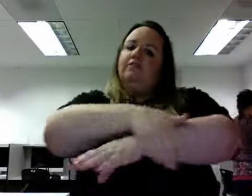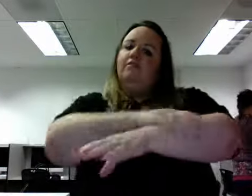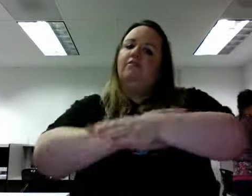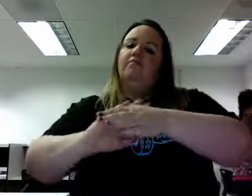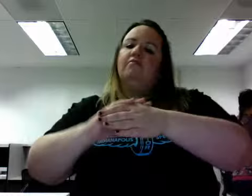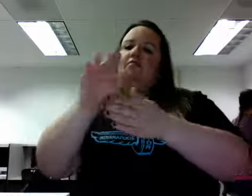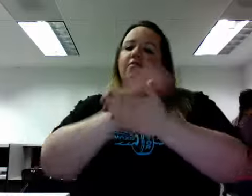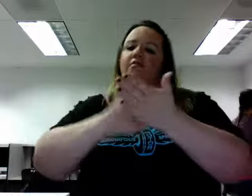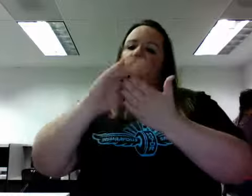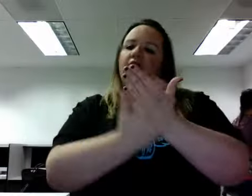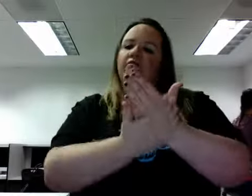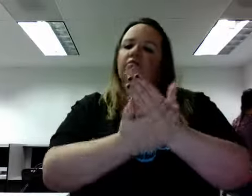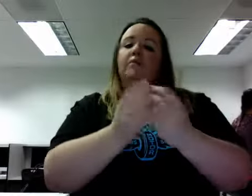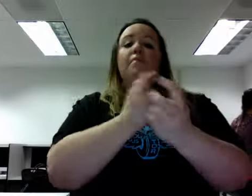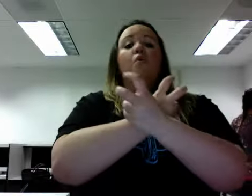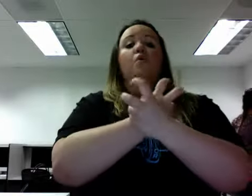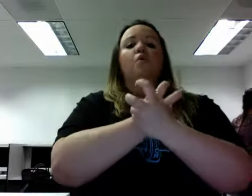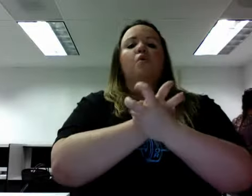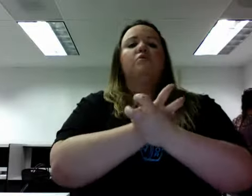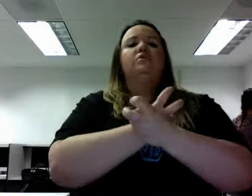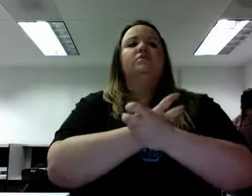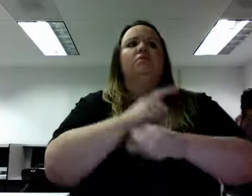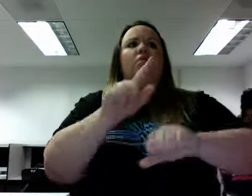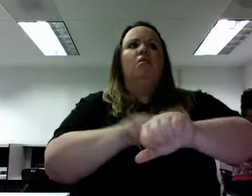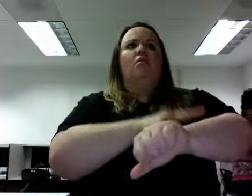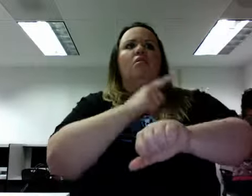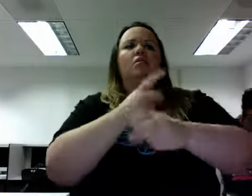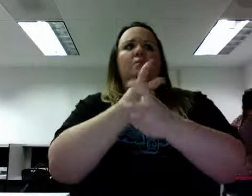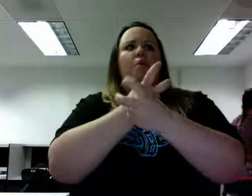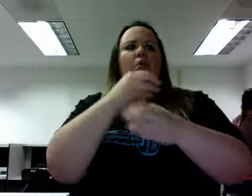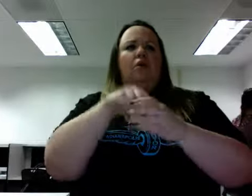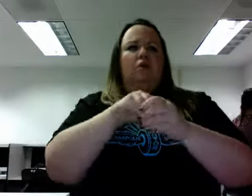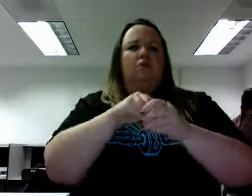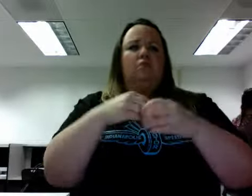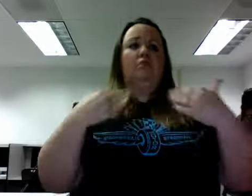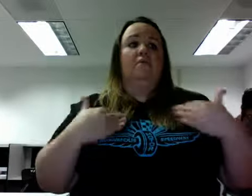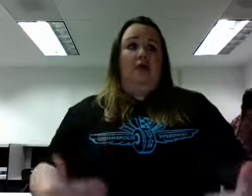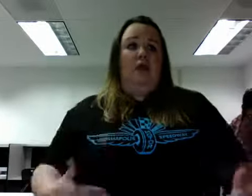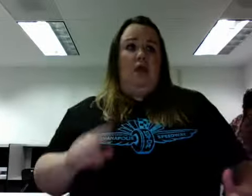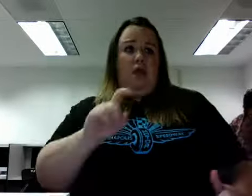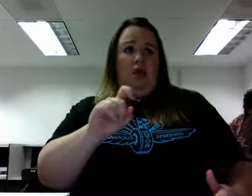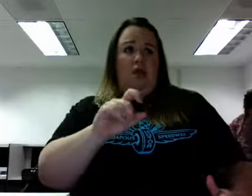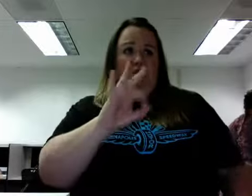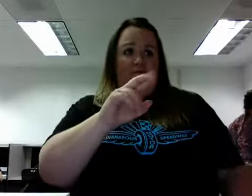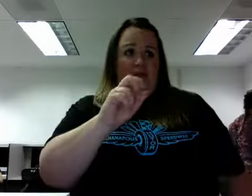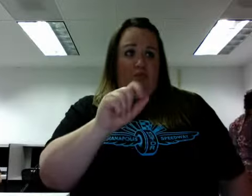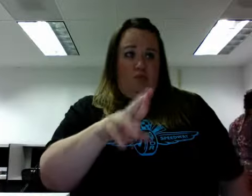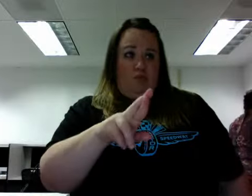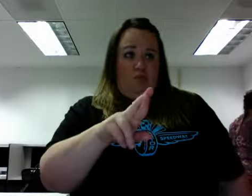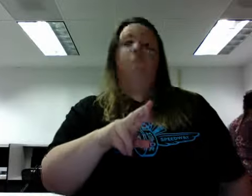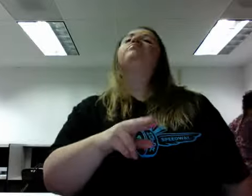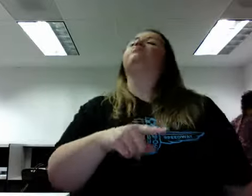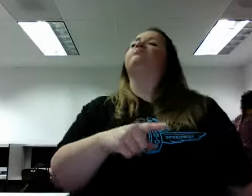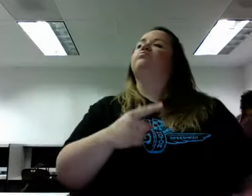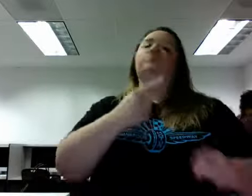bone on the human skeleton? What is it? Femur. Say again? Yeah, the femur. Very good. So if I take this femur or any bone here, and I look at